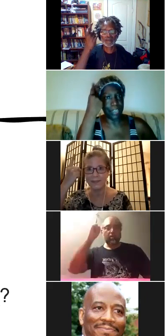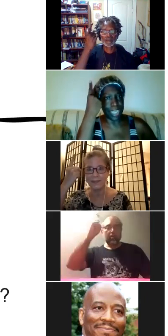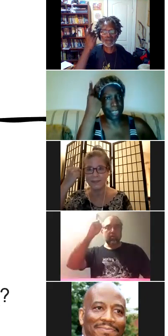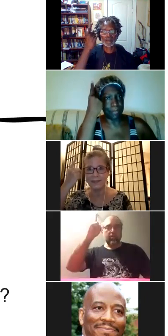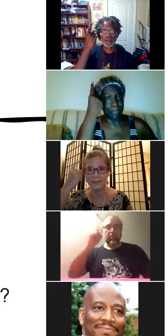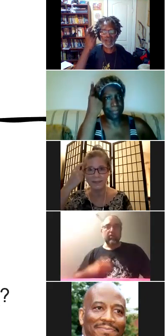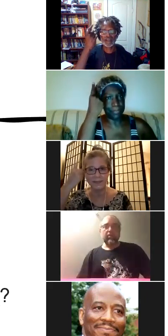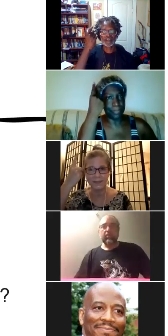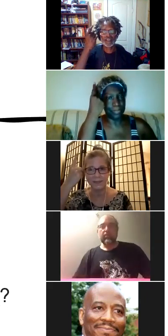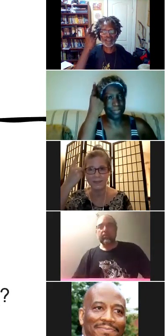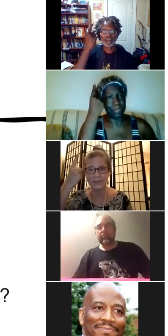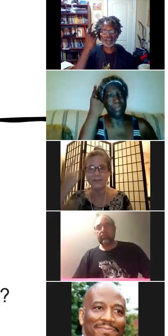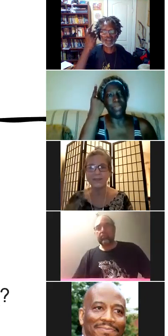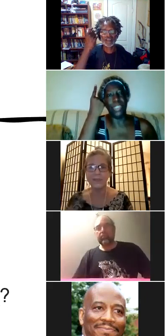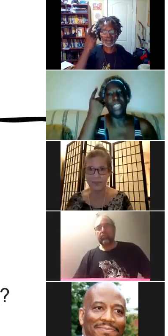I understand.